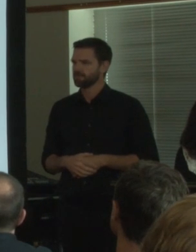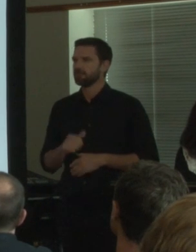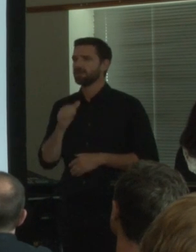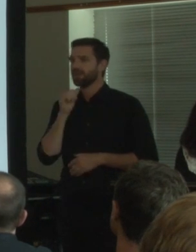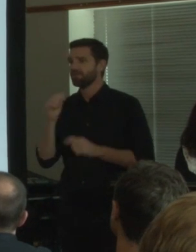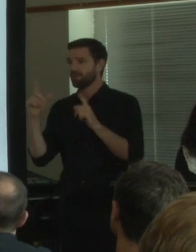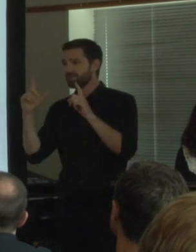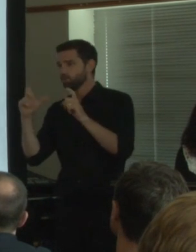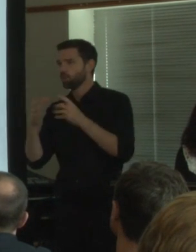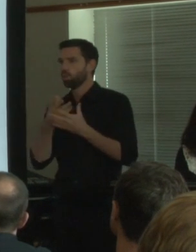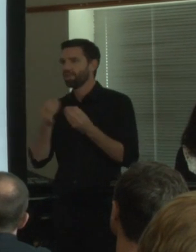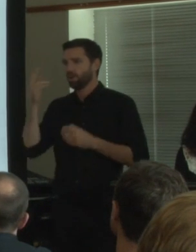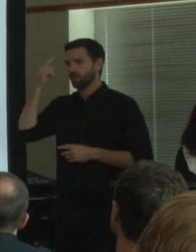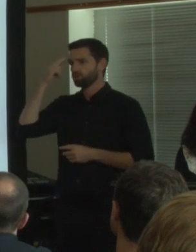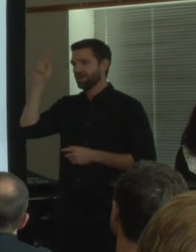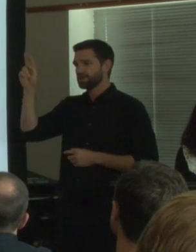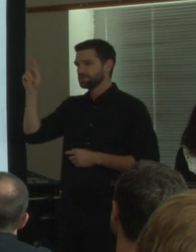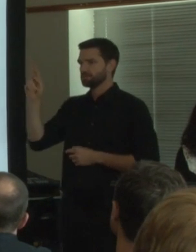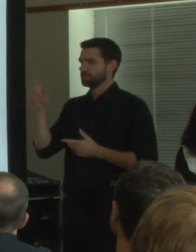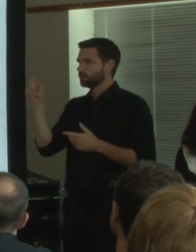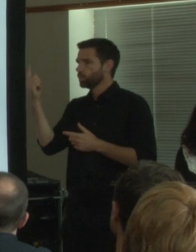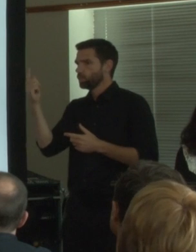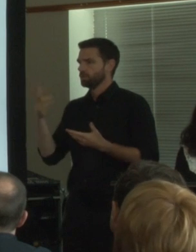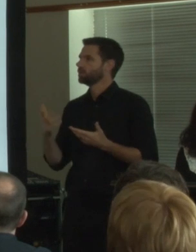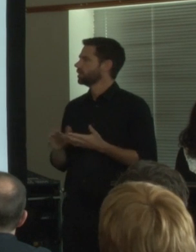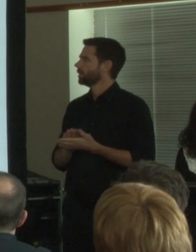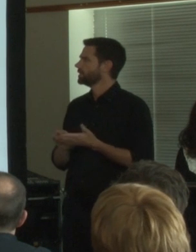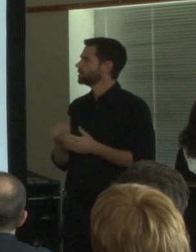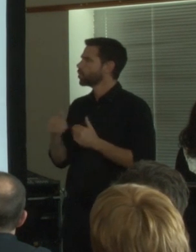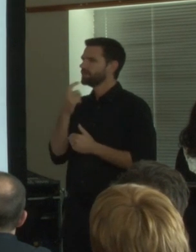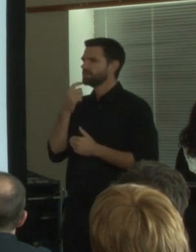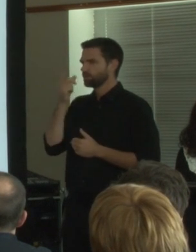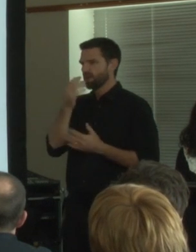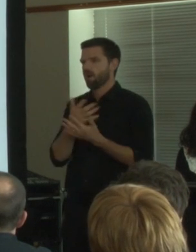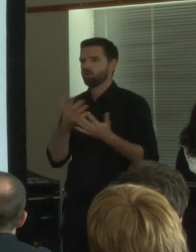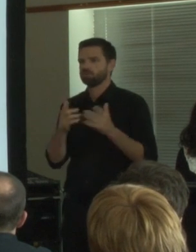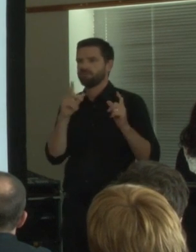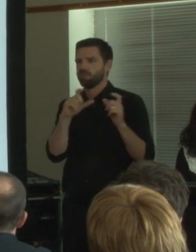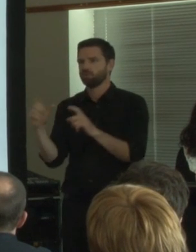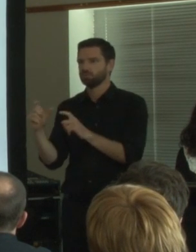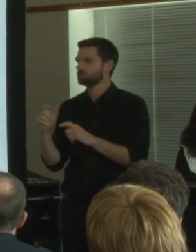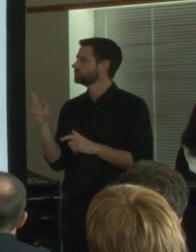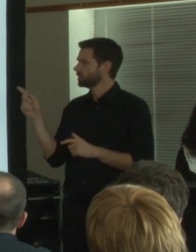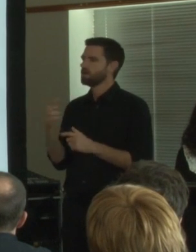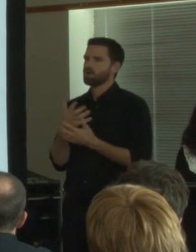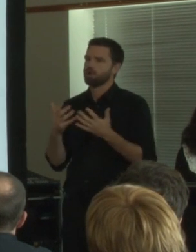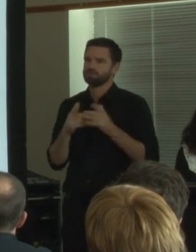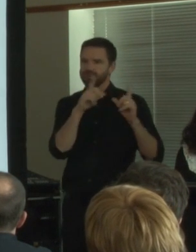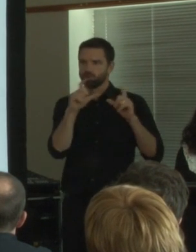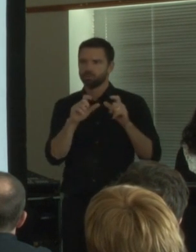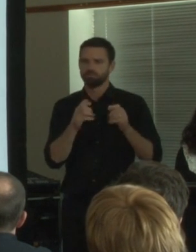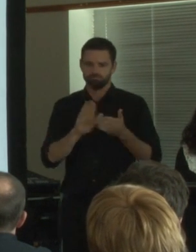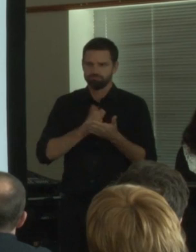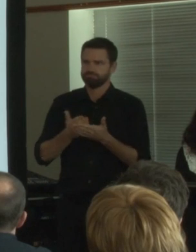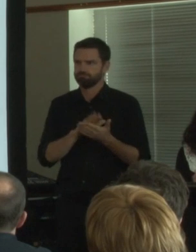credit, we decided that to make it easier, because we had a lot of photographs, we've digitise and use enormous numbers of photographs.